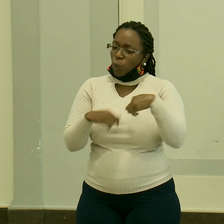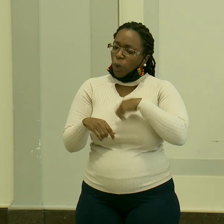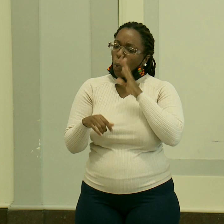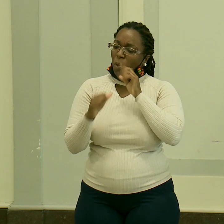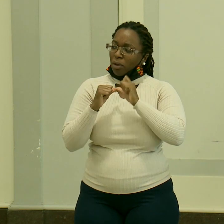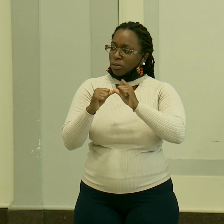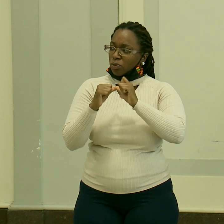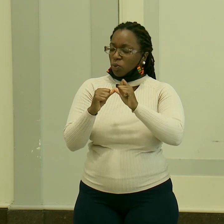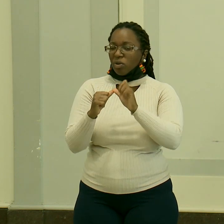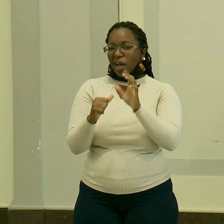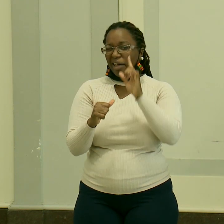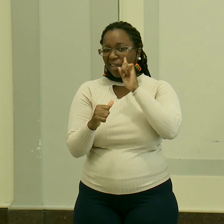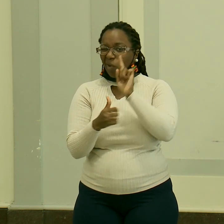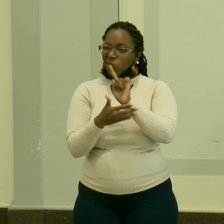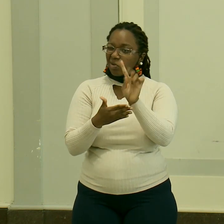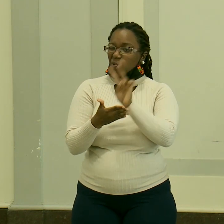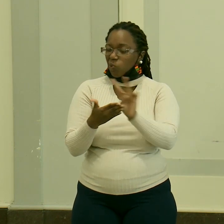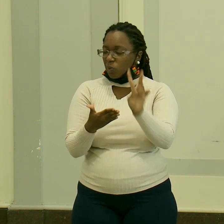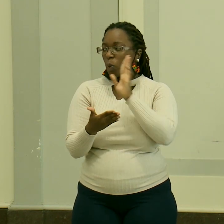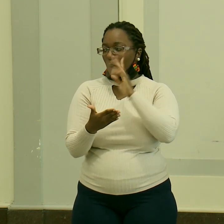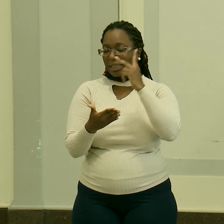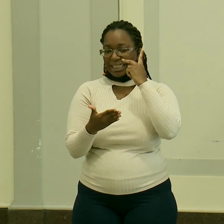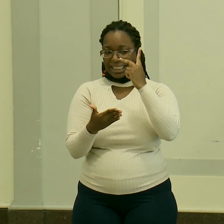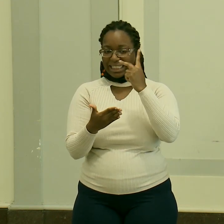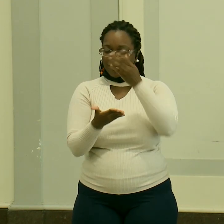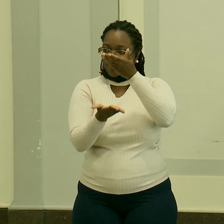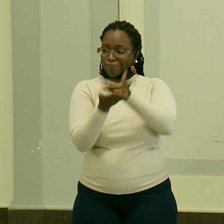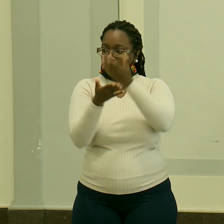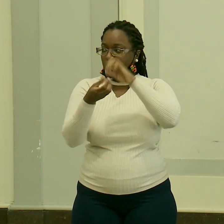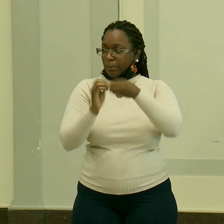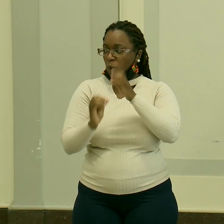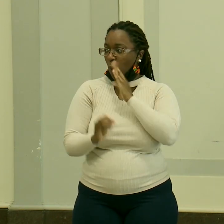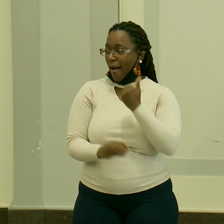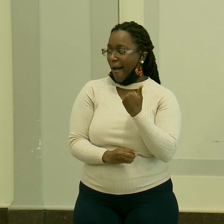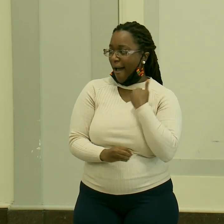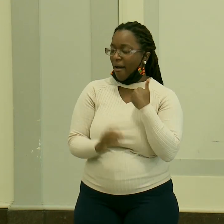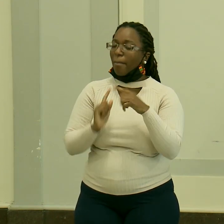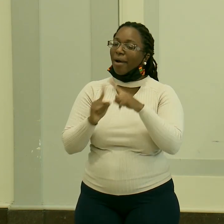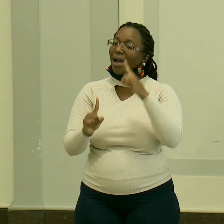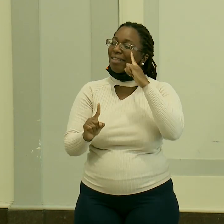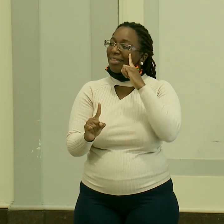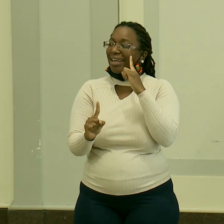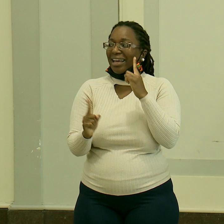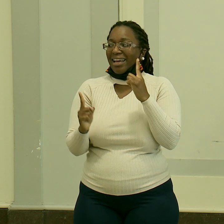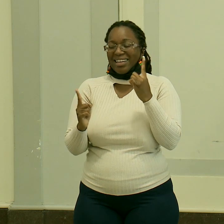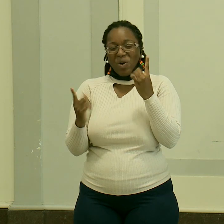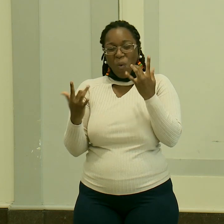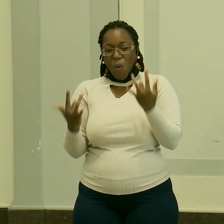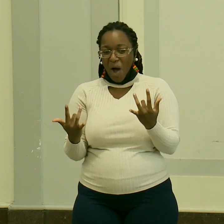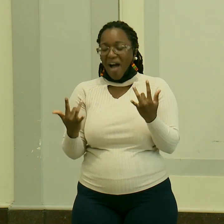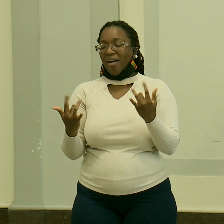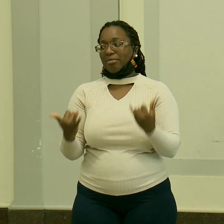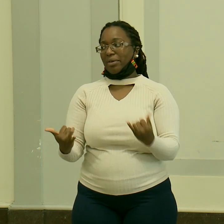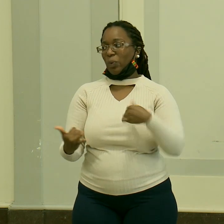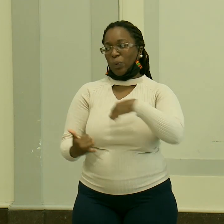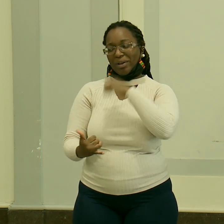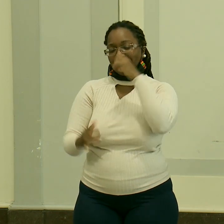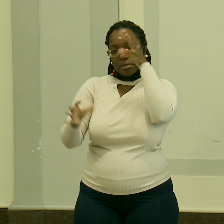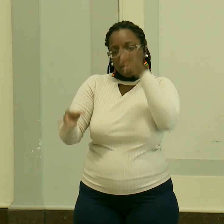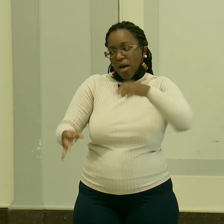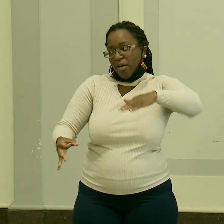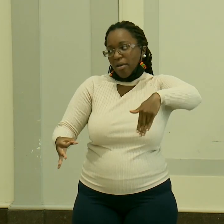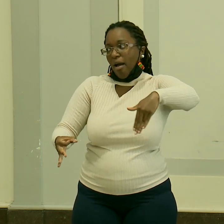that we'll probably see in the next 1 to 2 weeks. But I think that's certainly part of the reason for not making a decision today on whether we